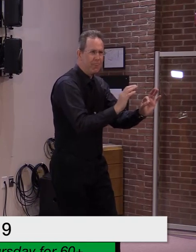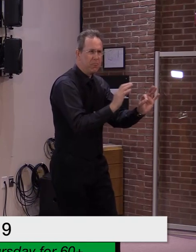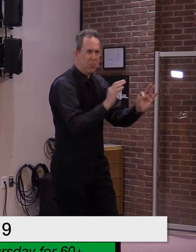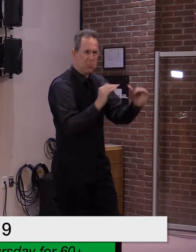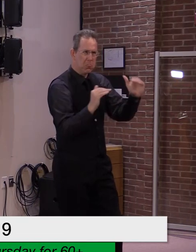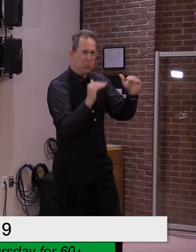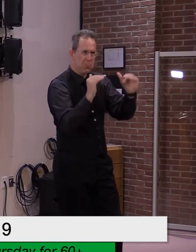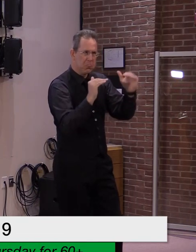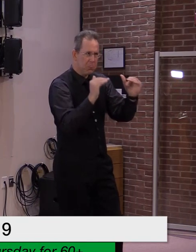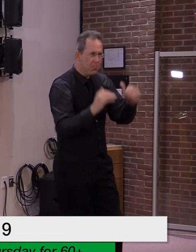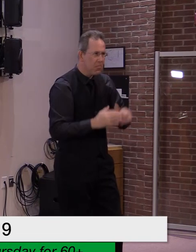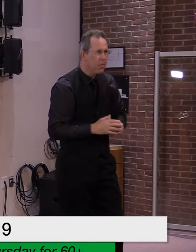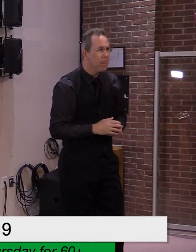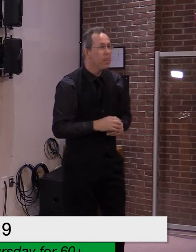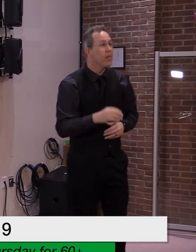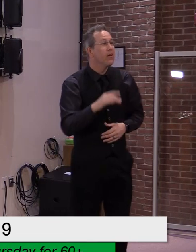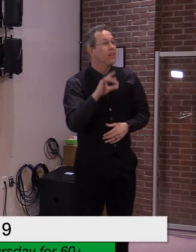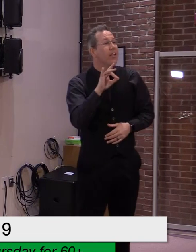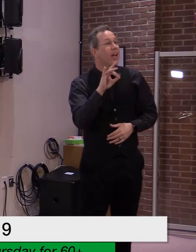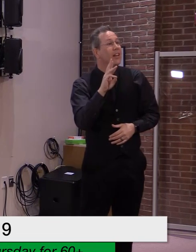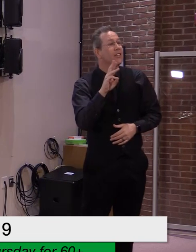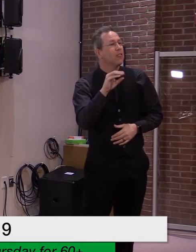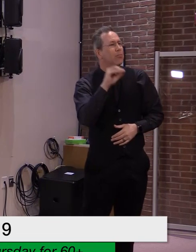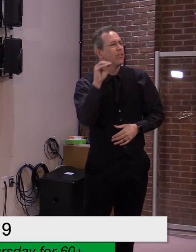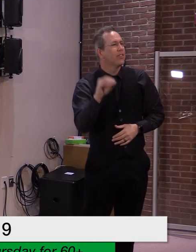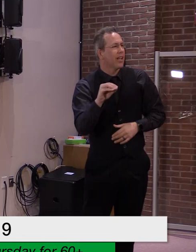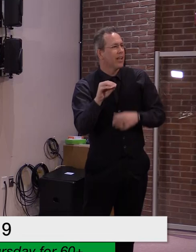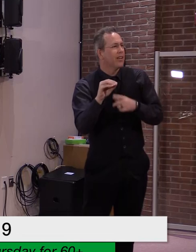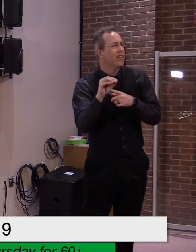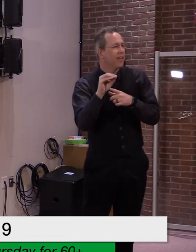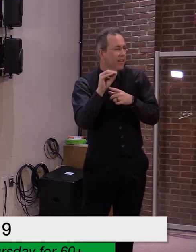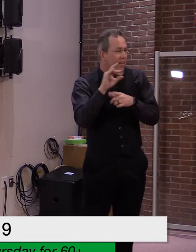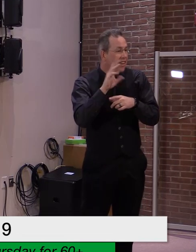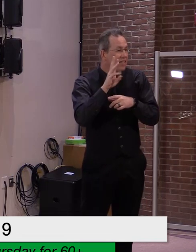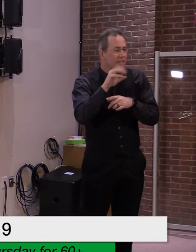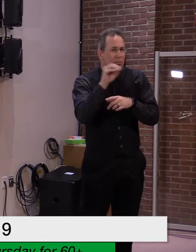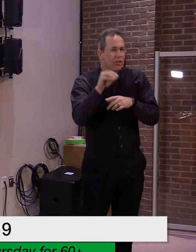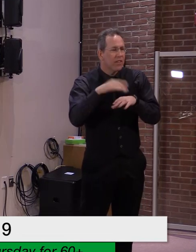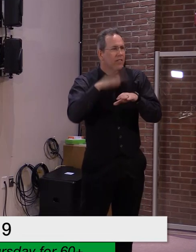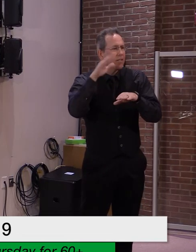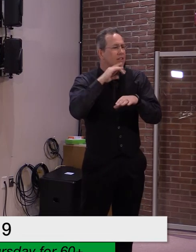86% of those 75 and older have been vaccinated.